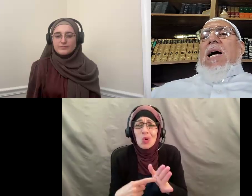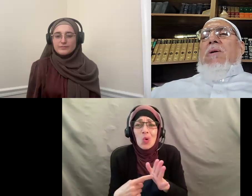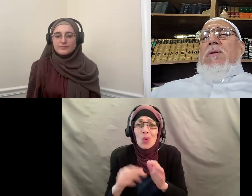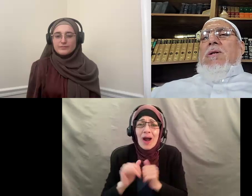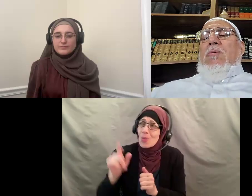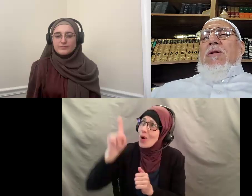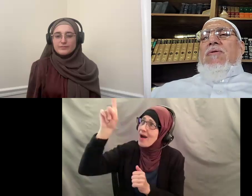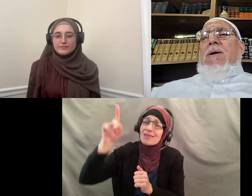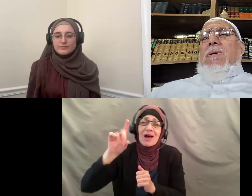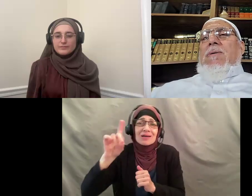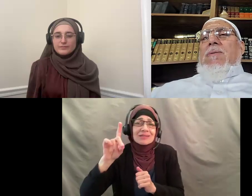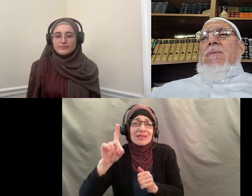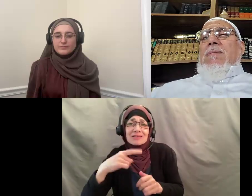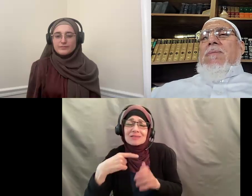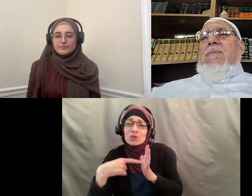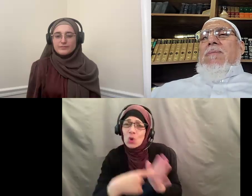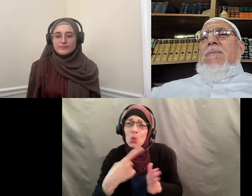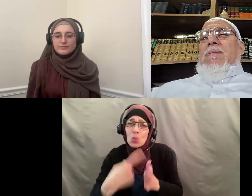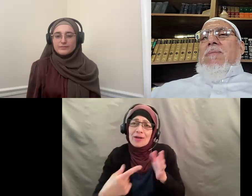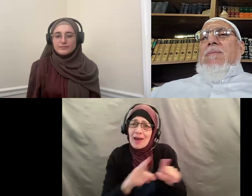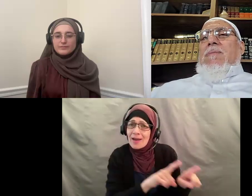were drowned with Pharaoh.